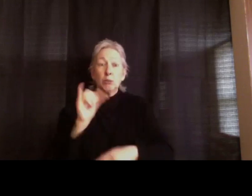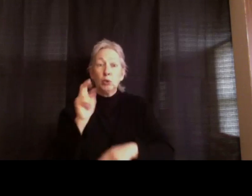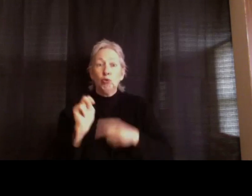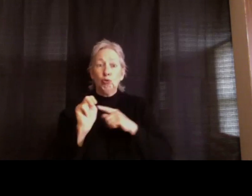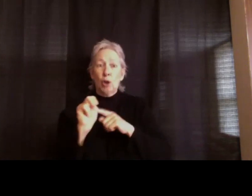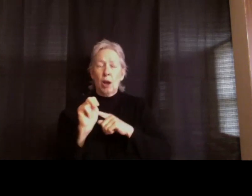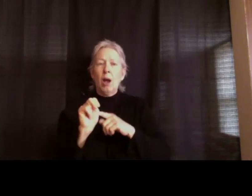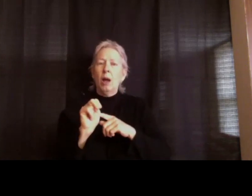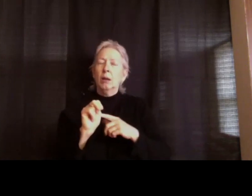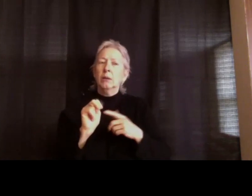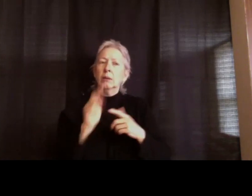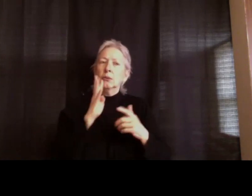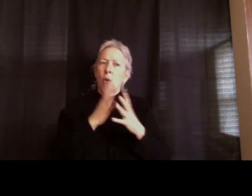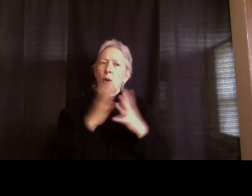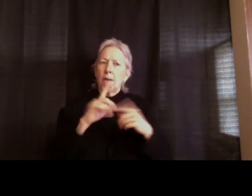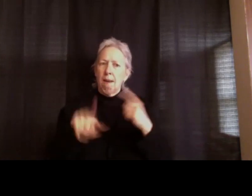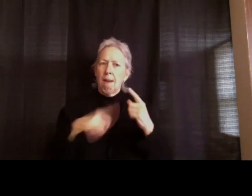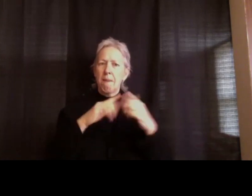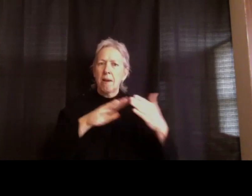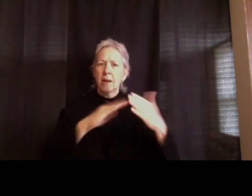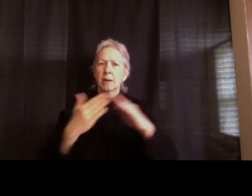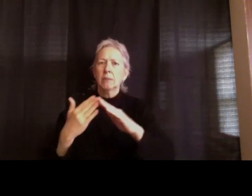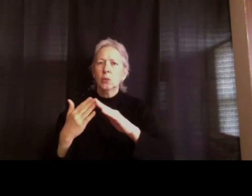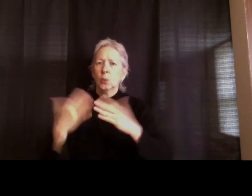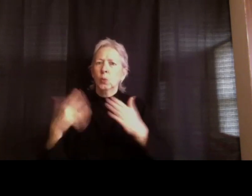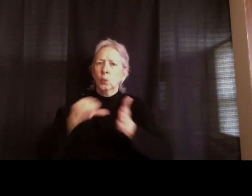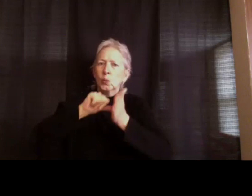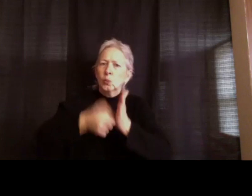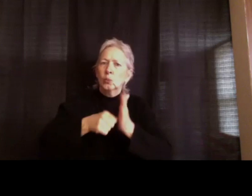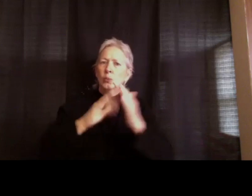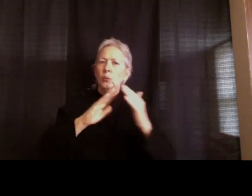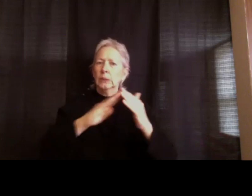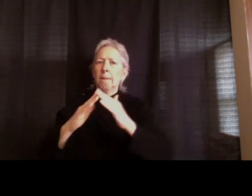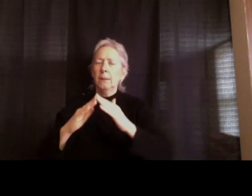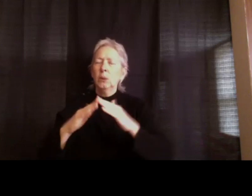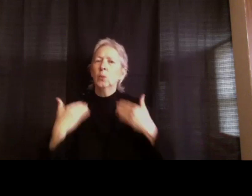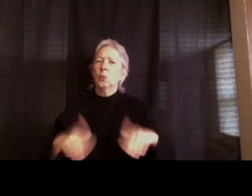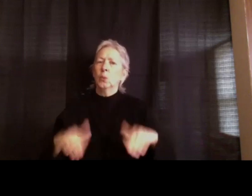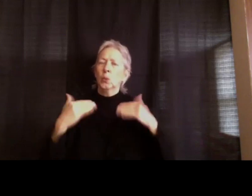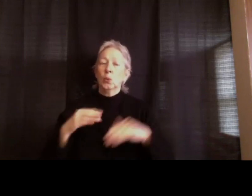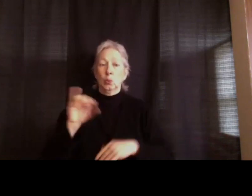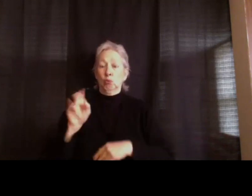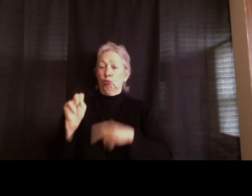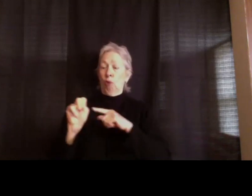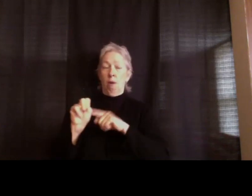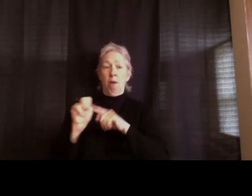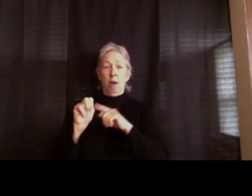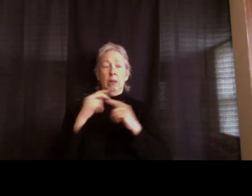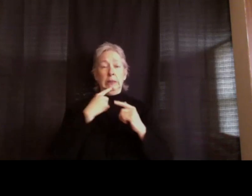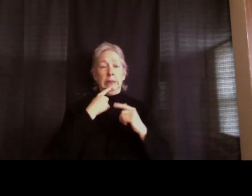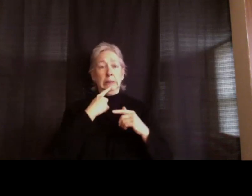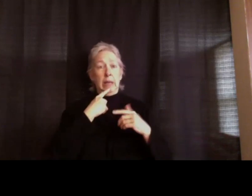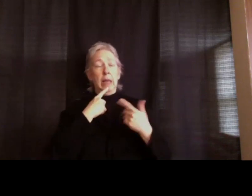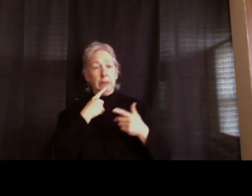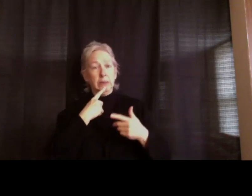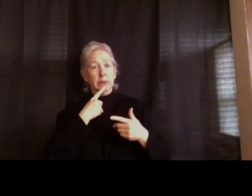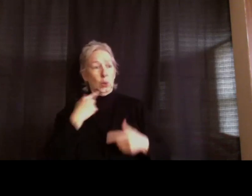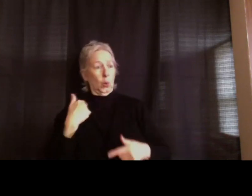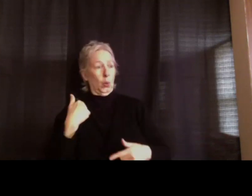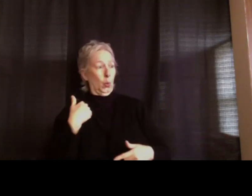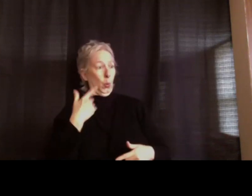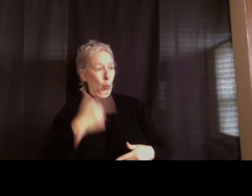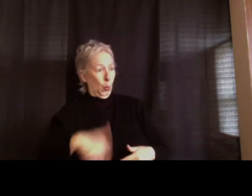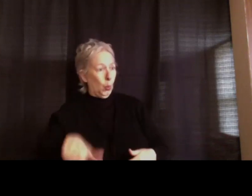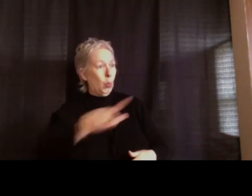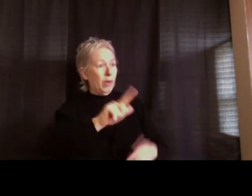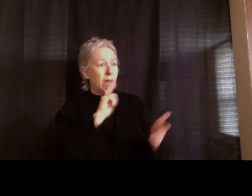lot about community, and mostly John talks about how we abide with one another just as closely as Christ